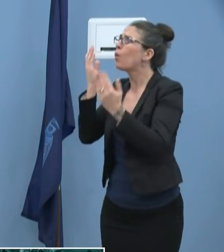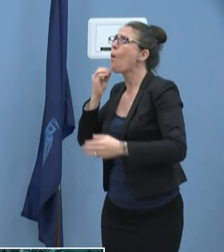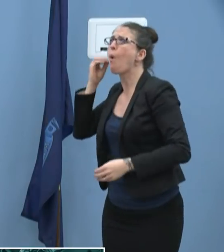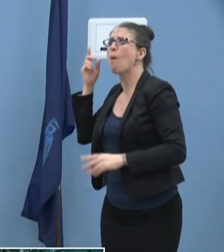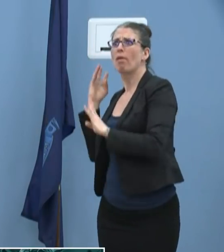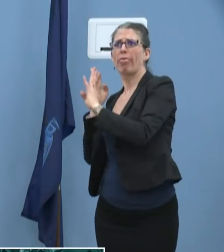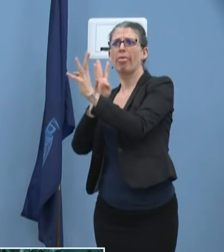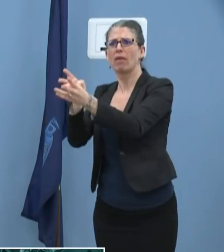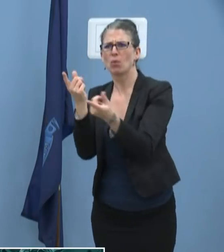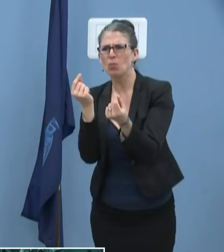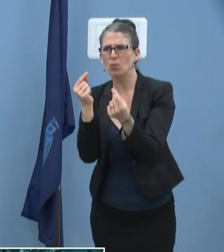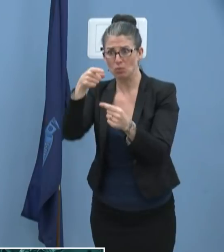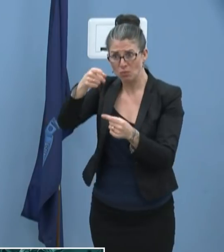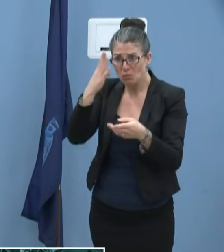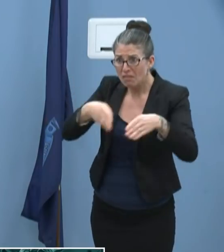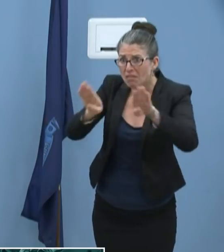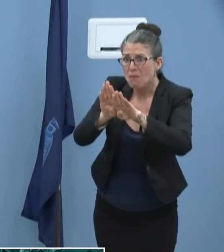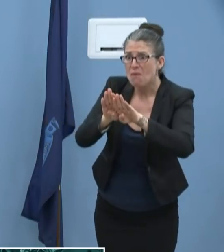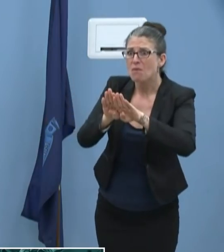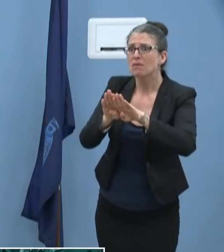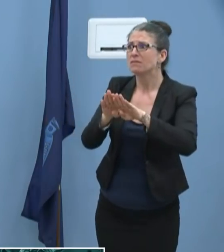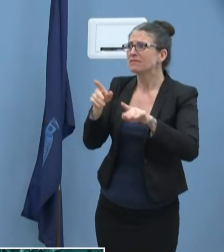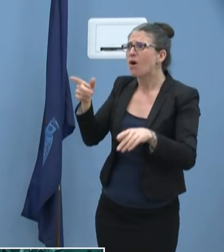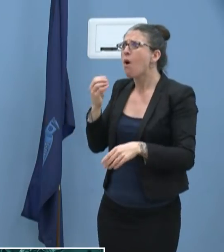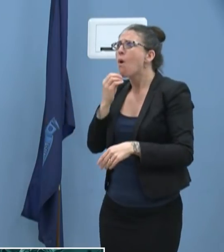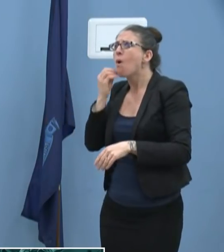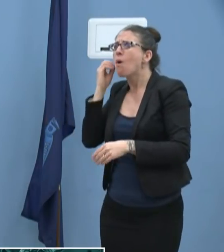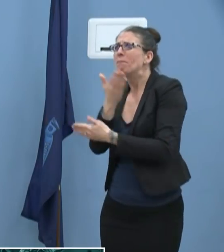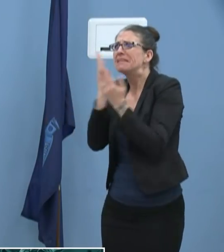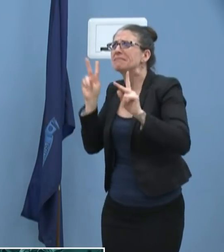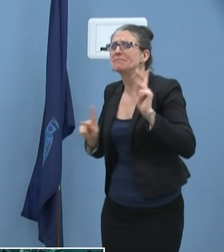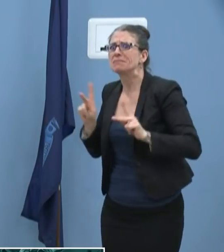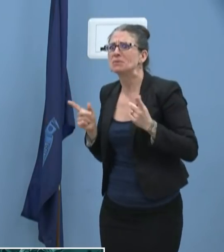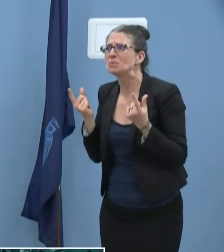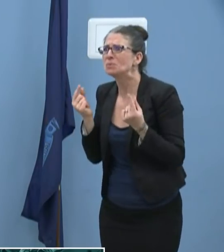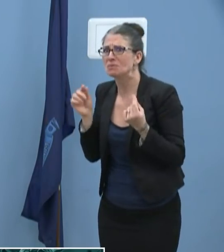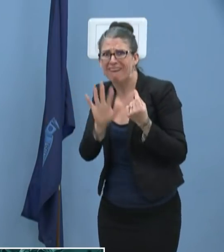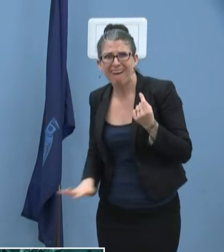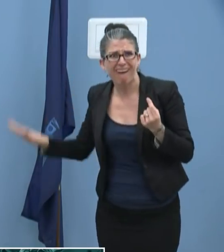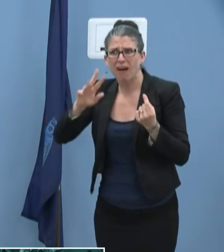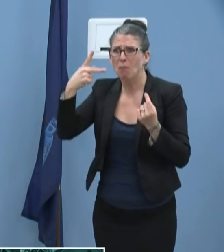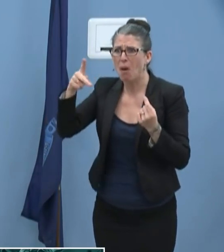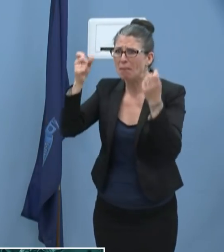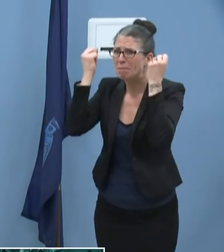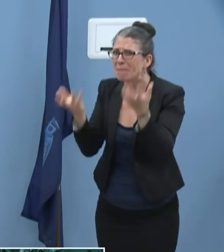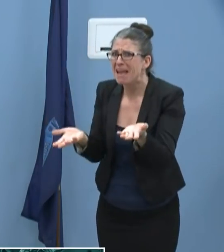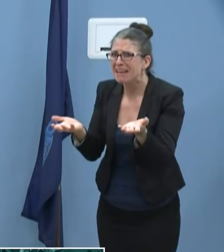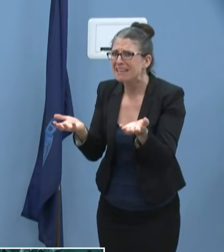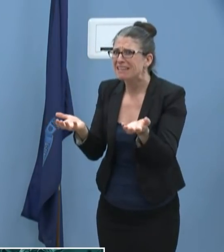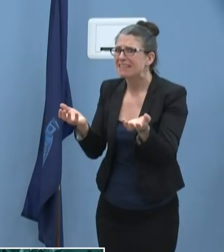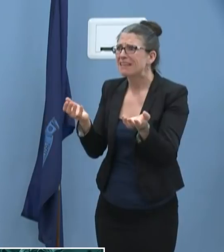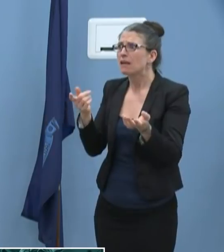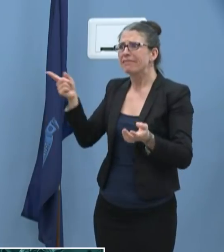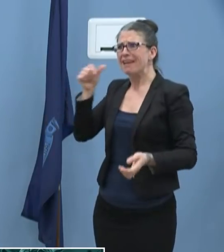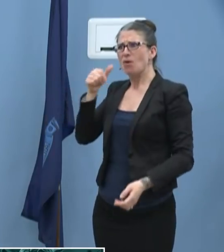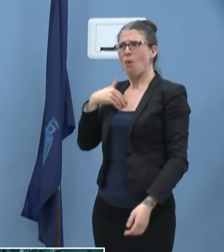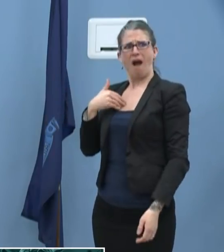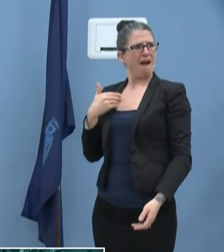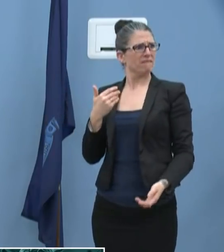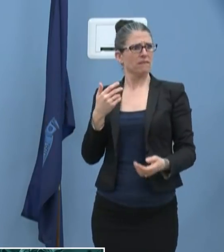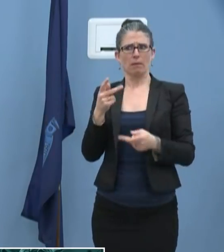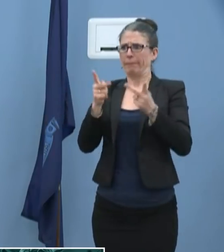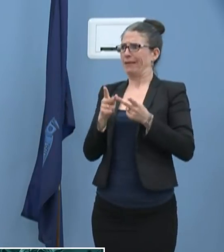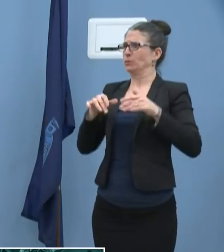Obviously, homeless, especially in Portland, they don't necessarily have the luxury of practicing social